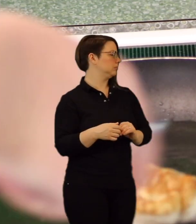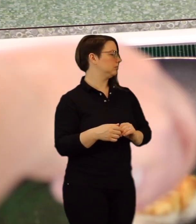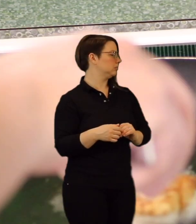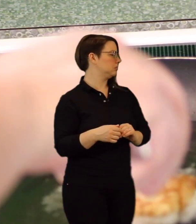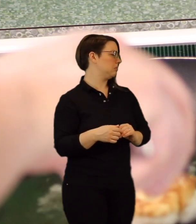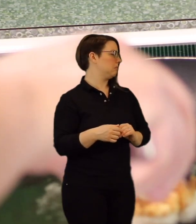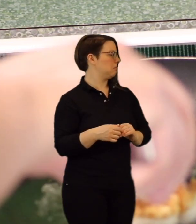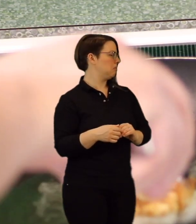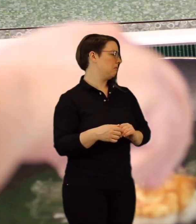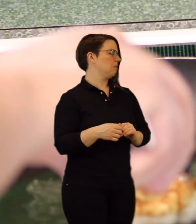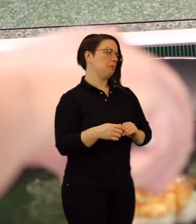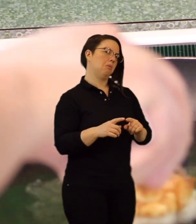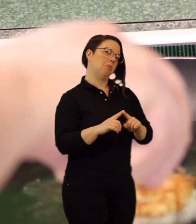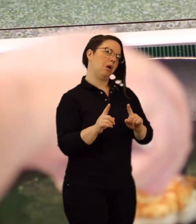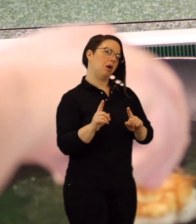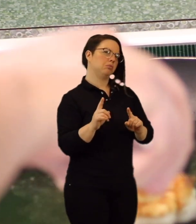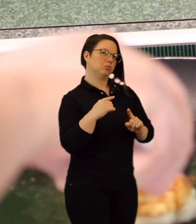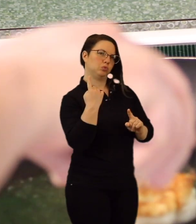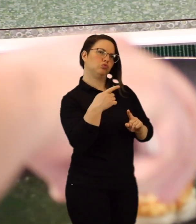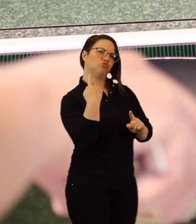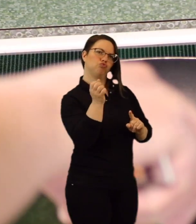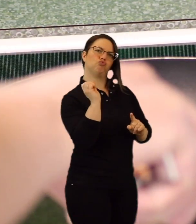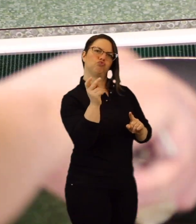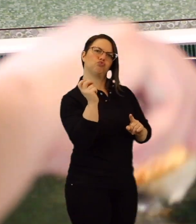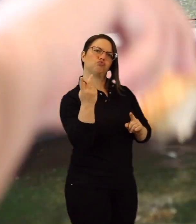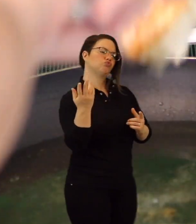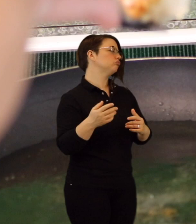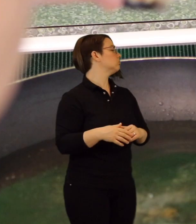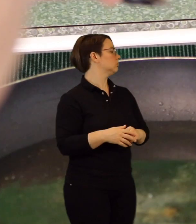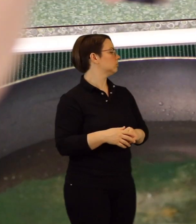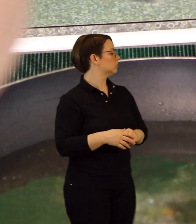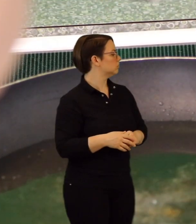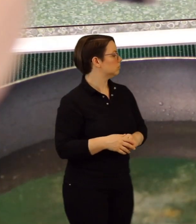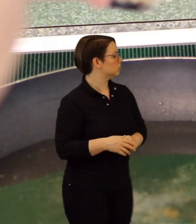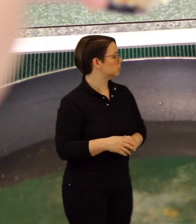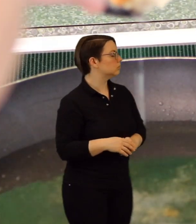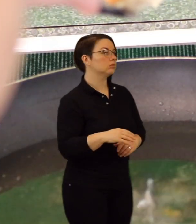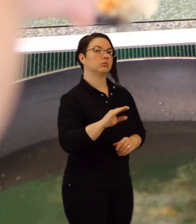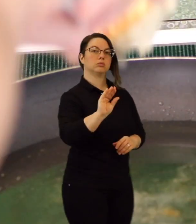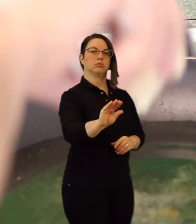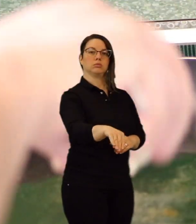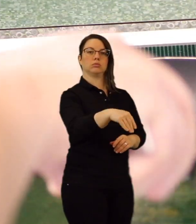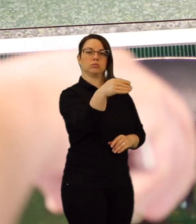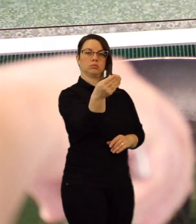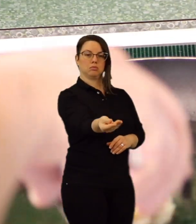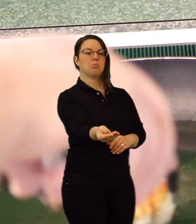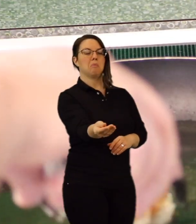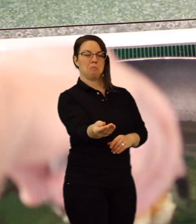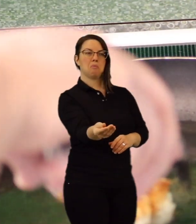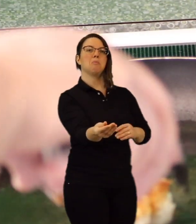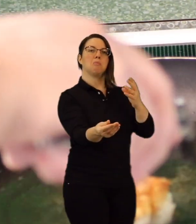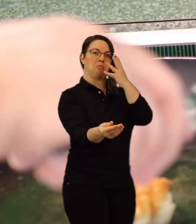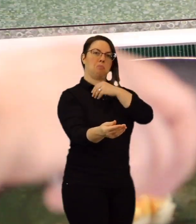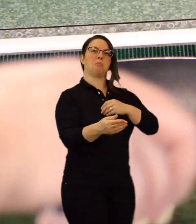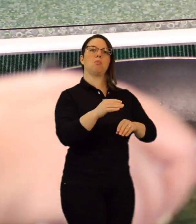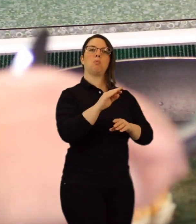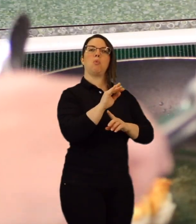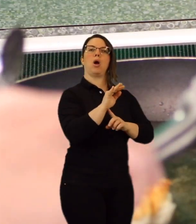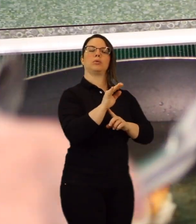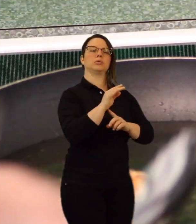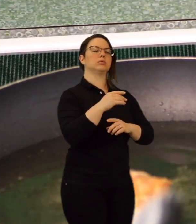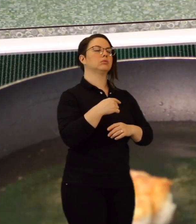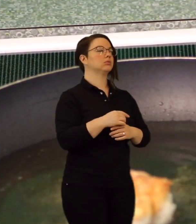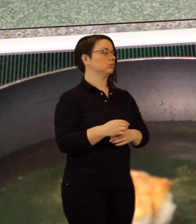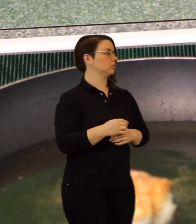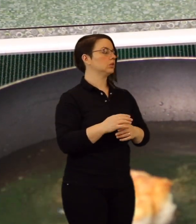but it looks all right. We flipped it and it's quite brown. It's been in there for maybe a minute, and that's all